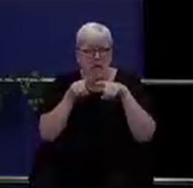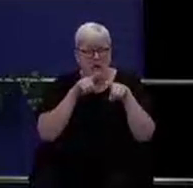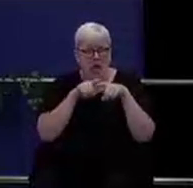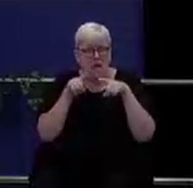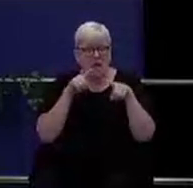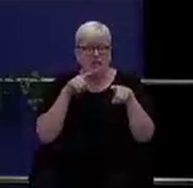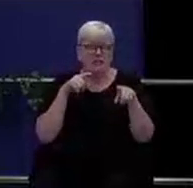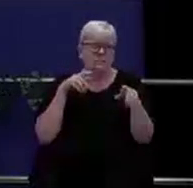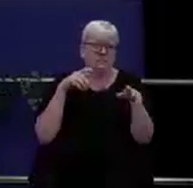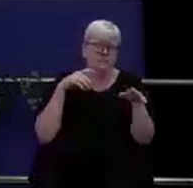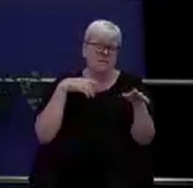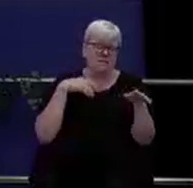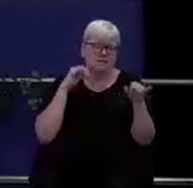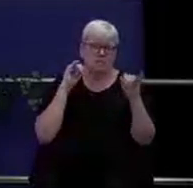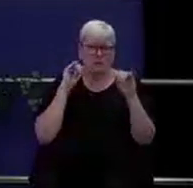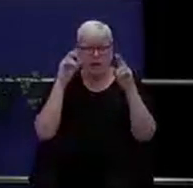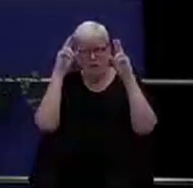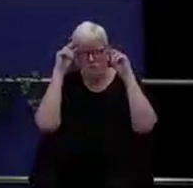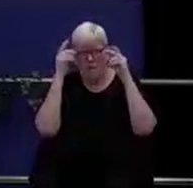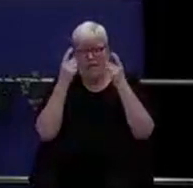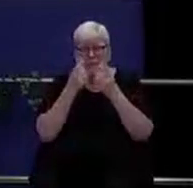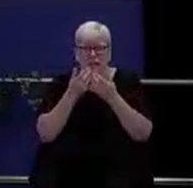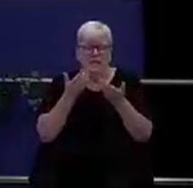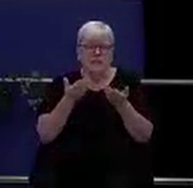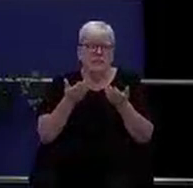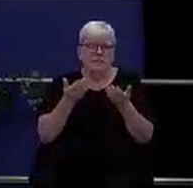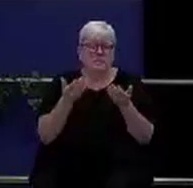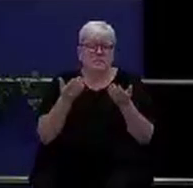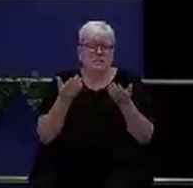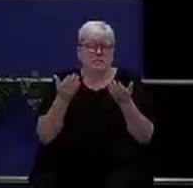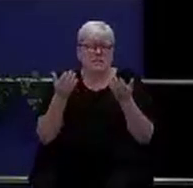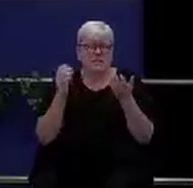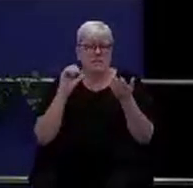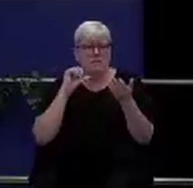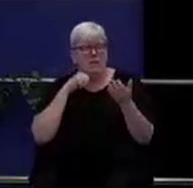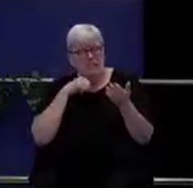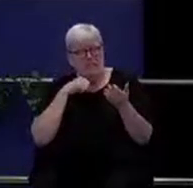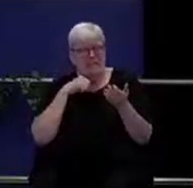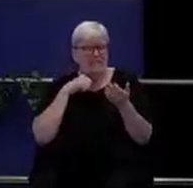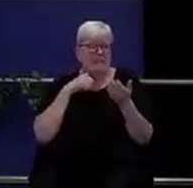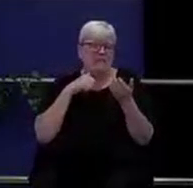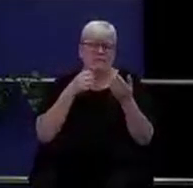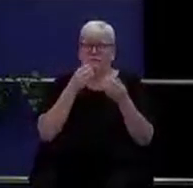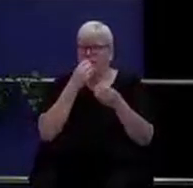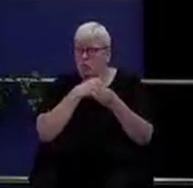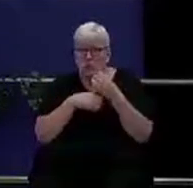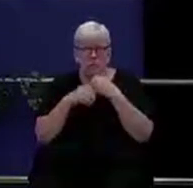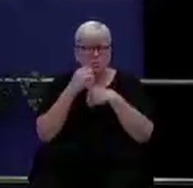one chapter is called Blood, and it's about meat and food,